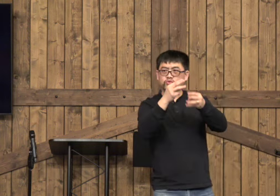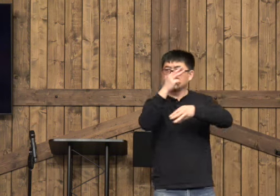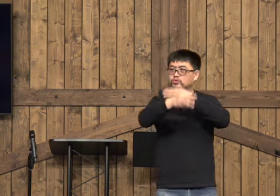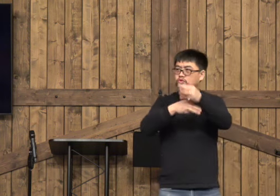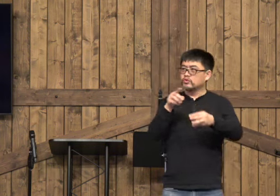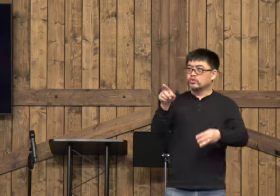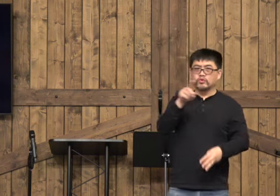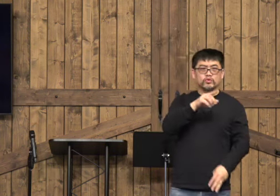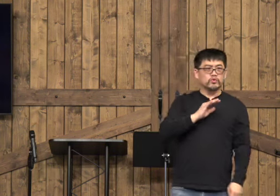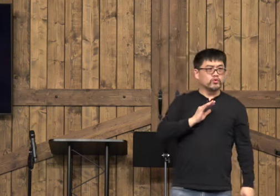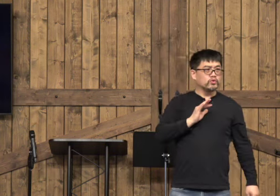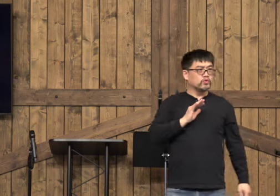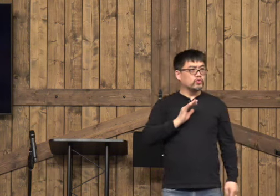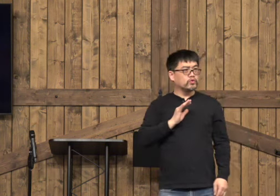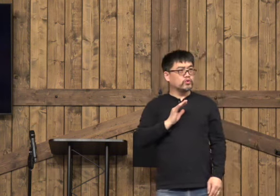His character to change to ours